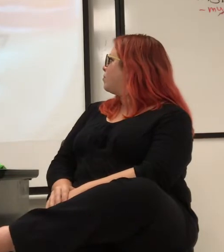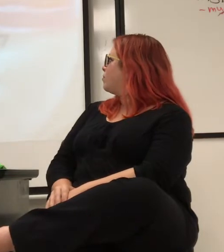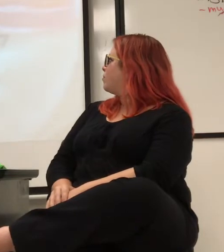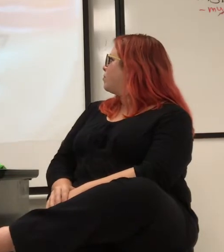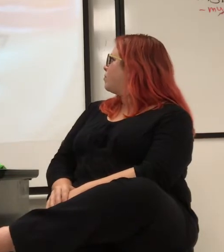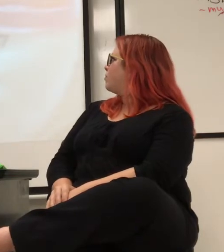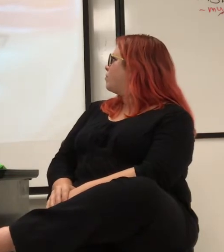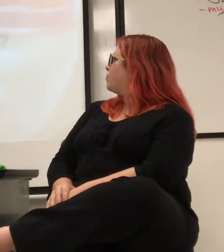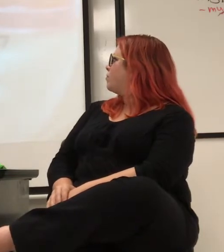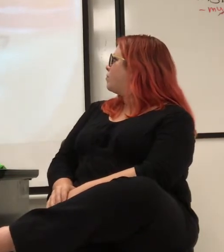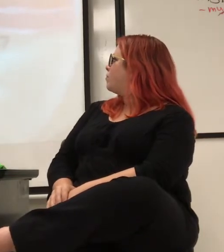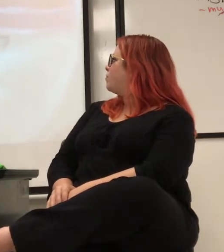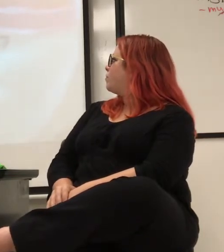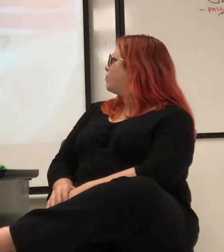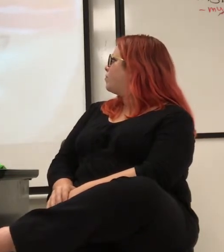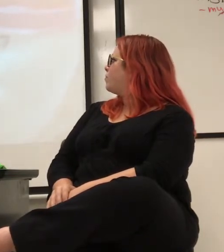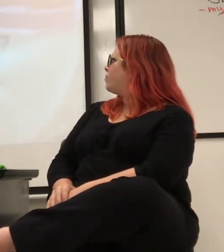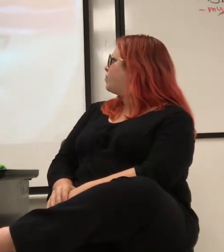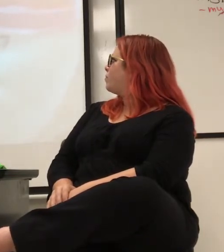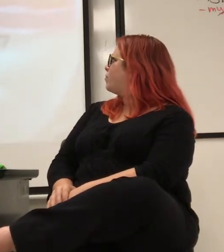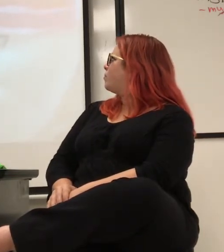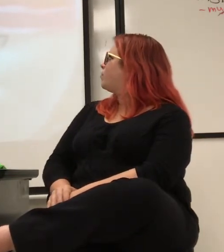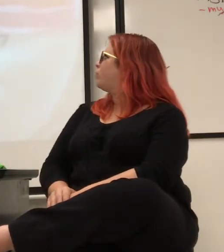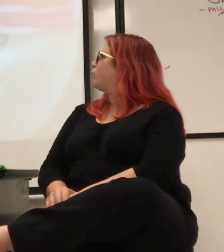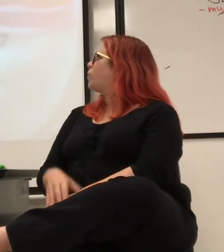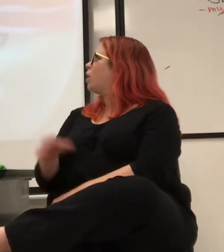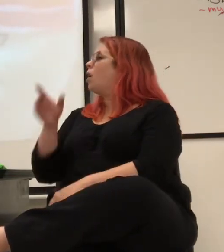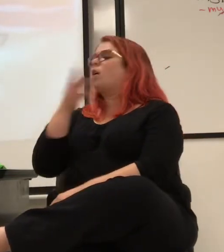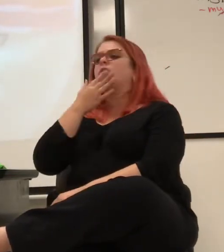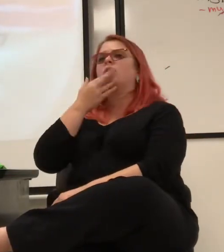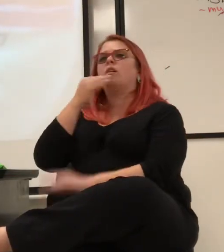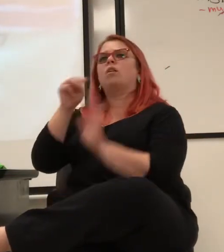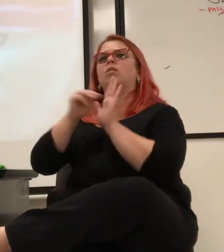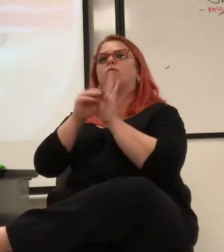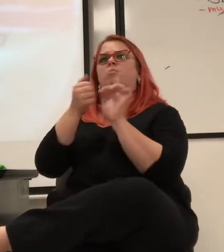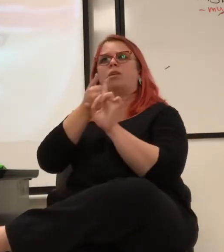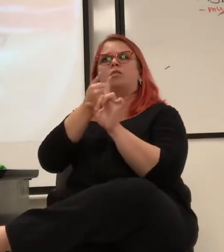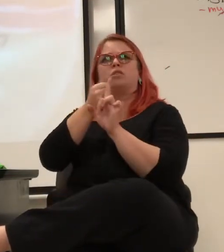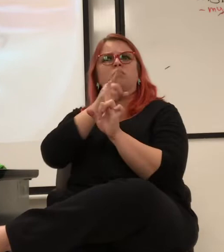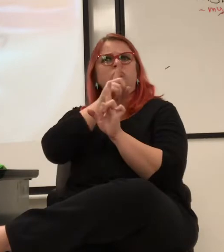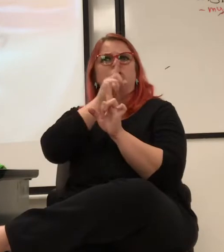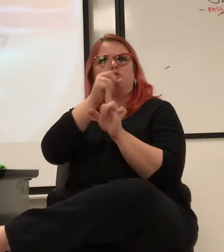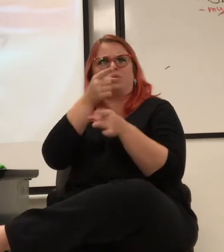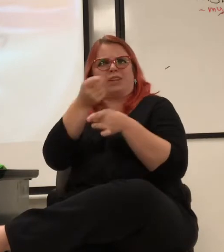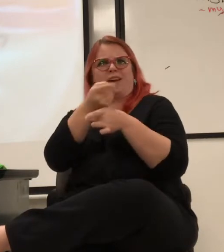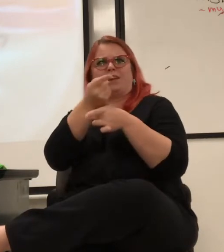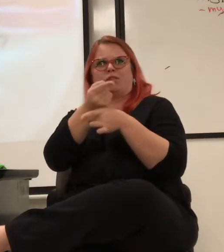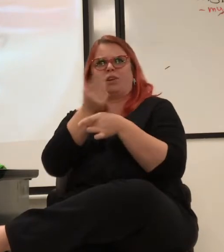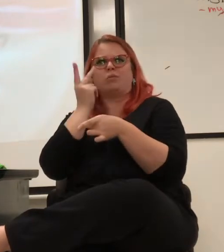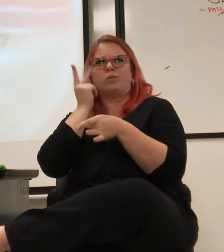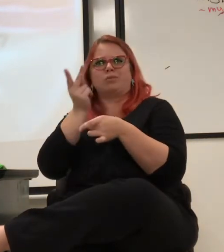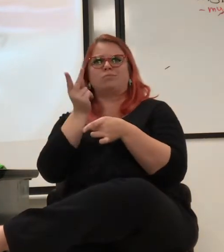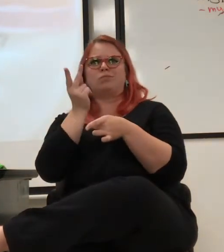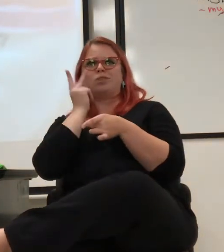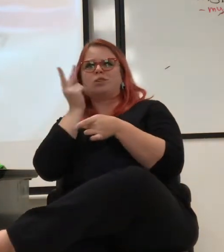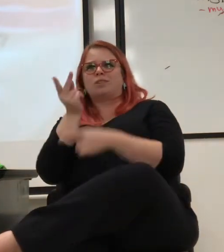circular longitudinal layers in the serosa. And the color of the model is pretty accurate. It's kind of what it looks like in